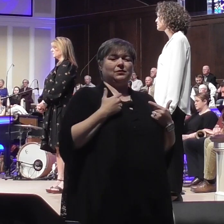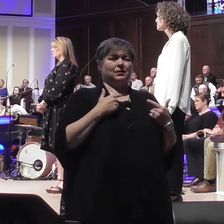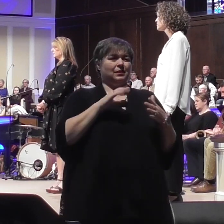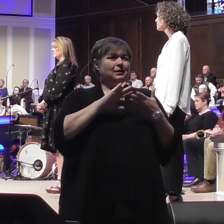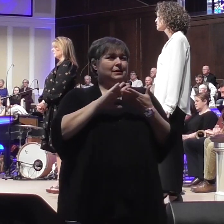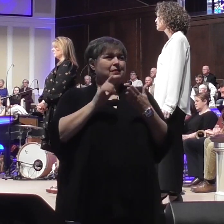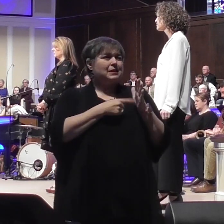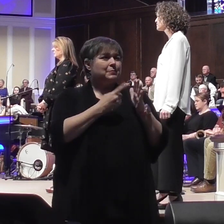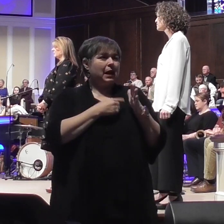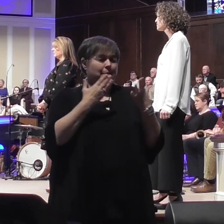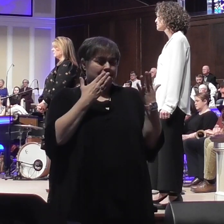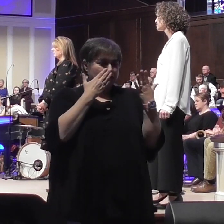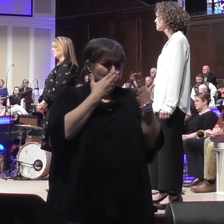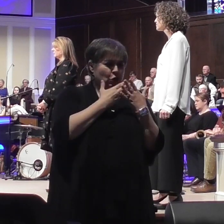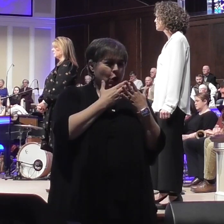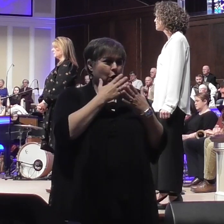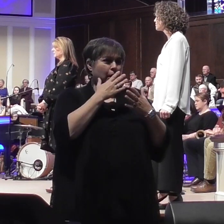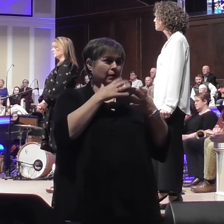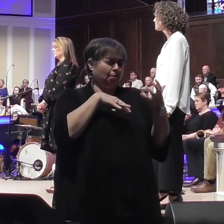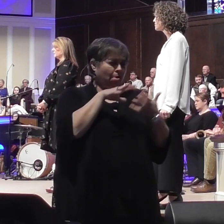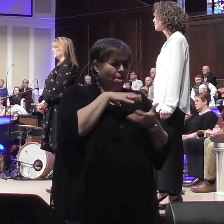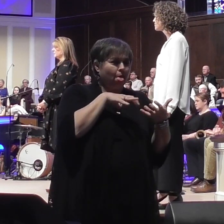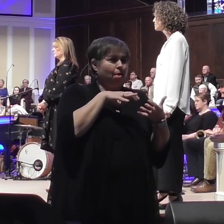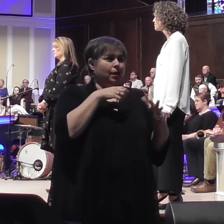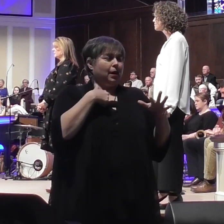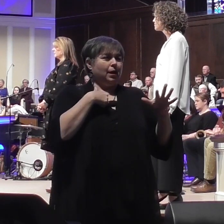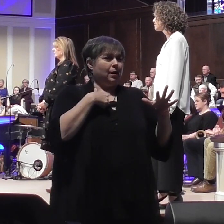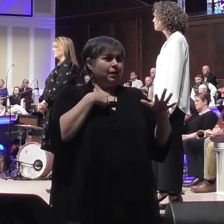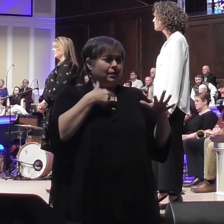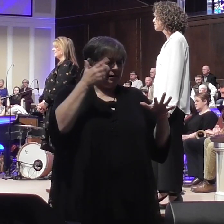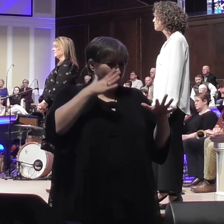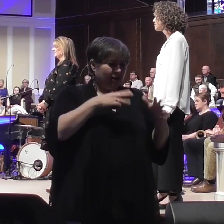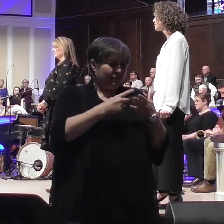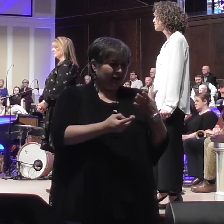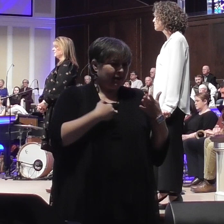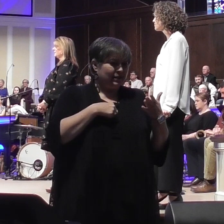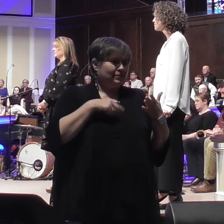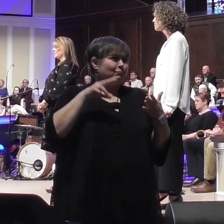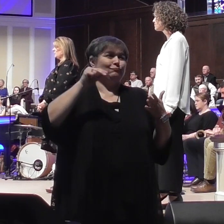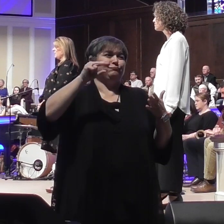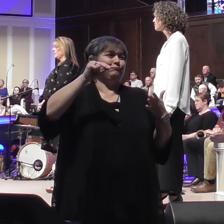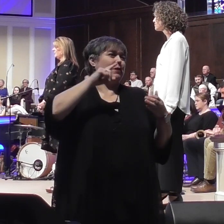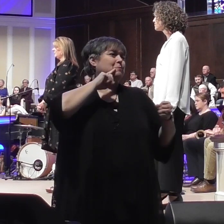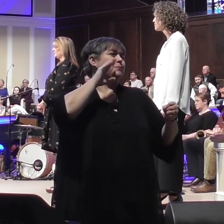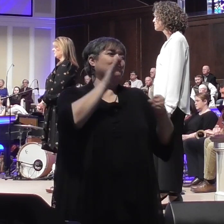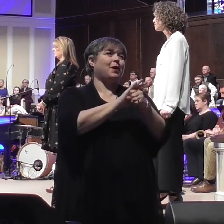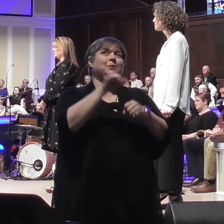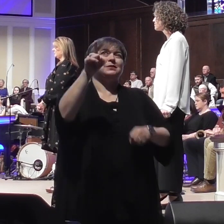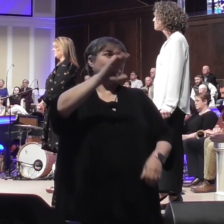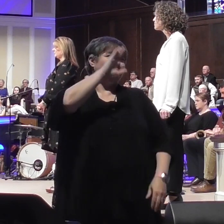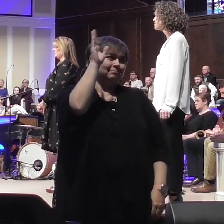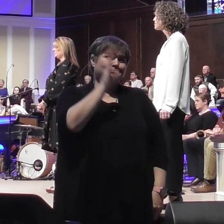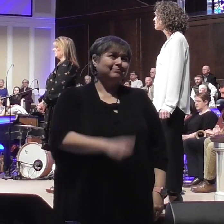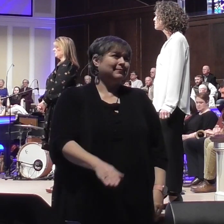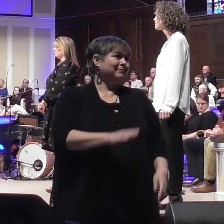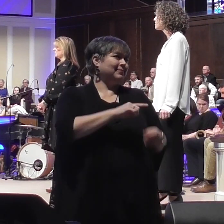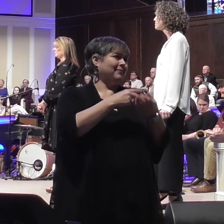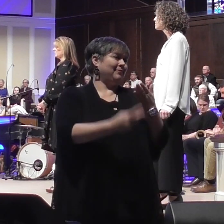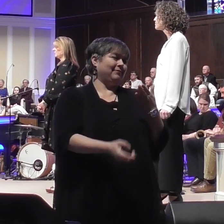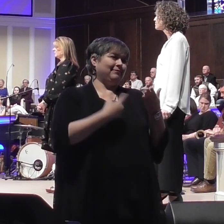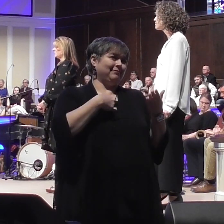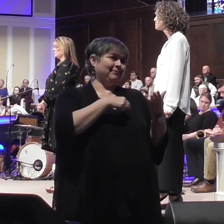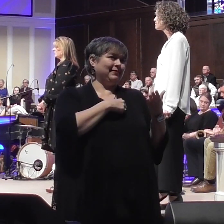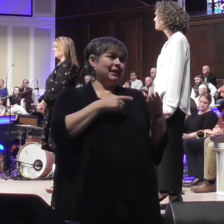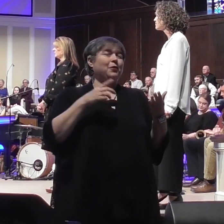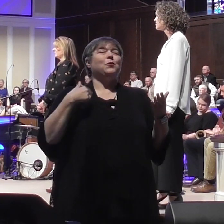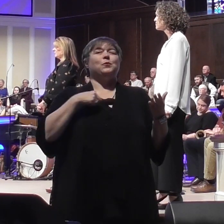control, and we think, is God going to fail us? Well, his promise is that he won't. We're going to sing together a great hymn,